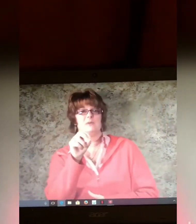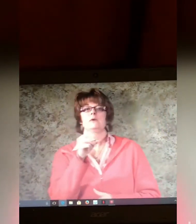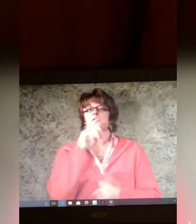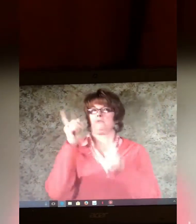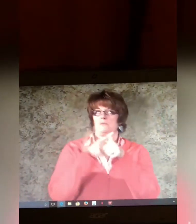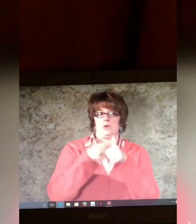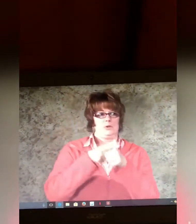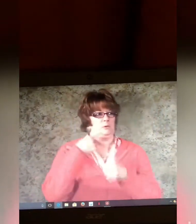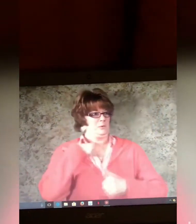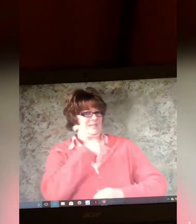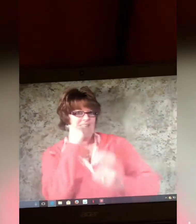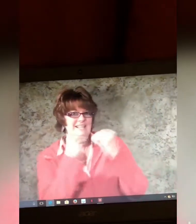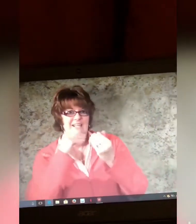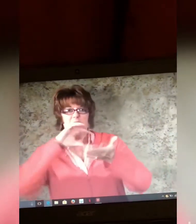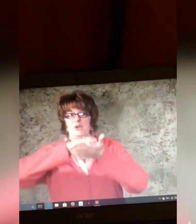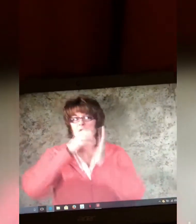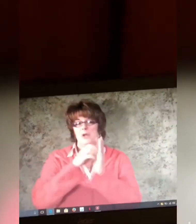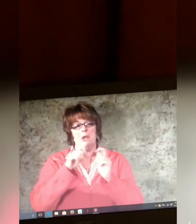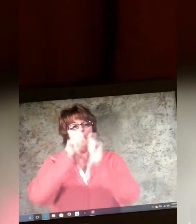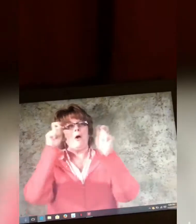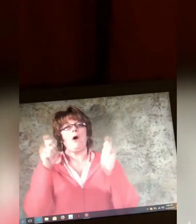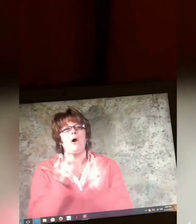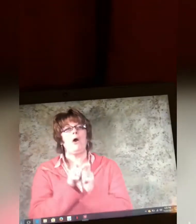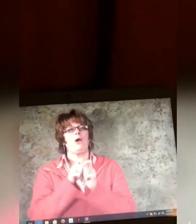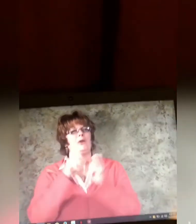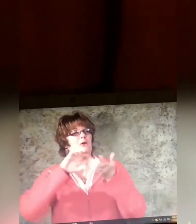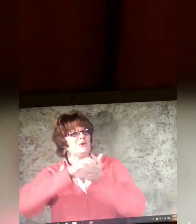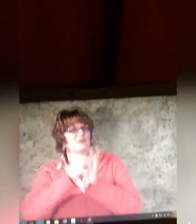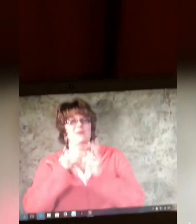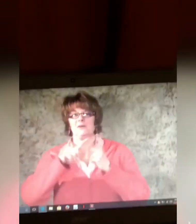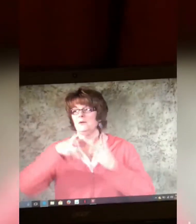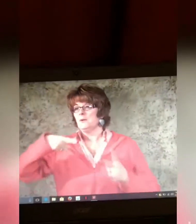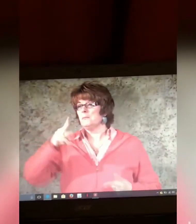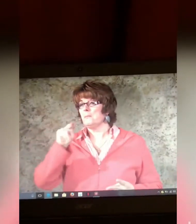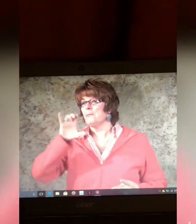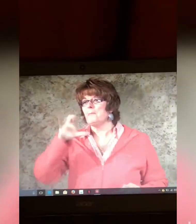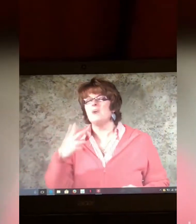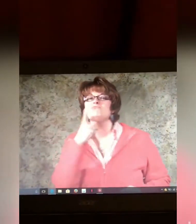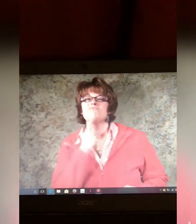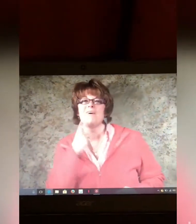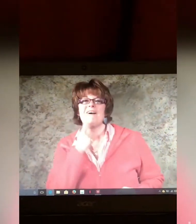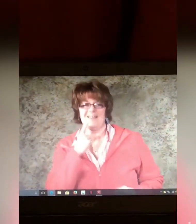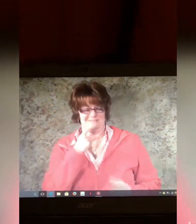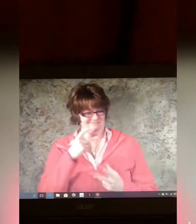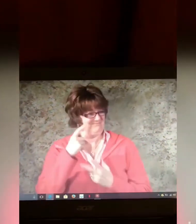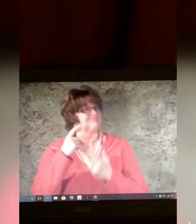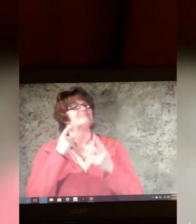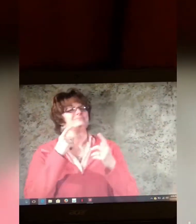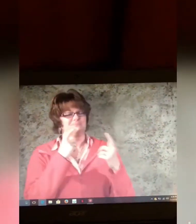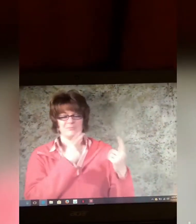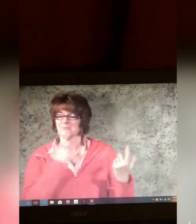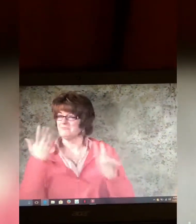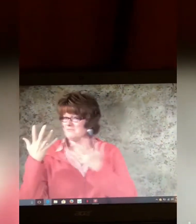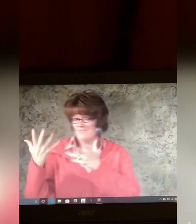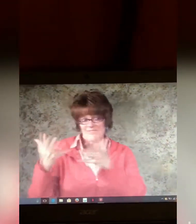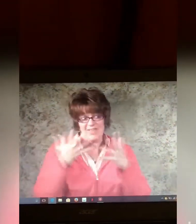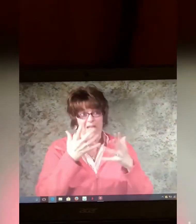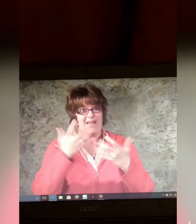started 1:30. So first we got to eat cookies. They were in the shape of a heart. Mine was red.